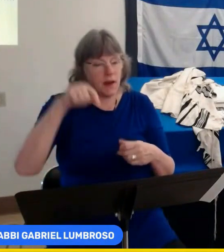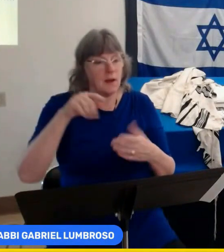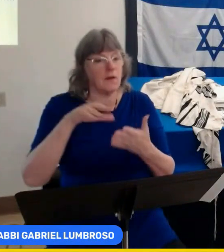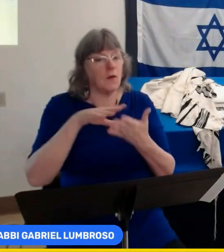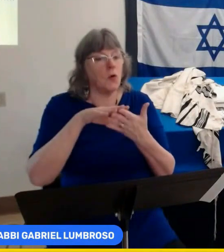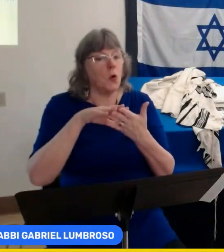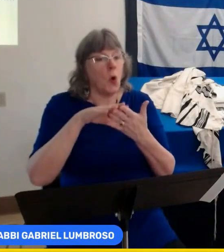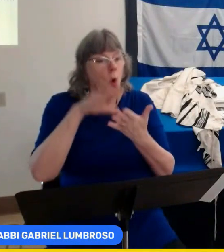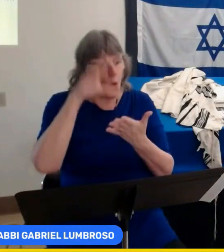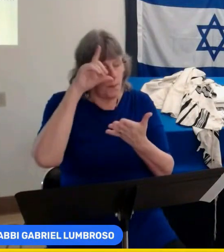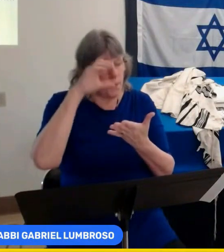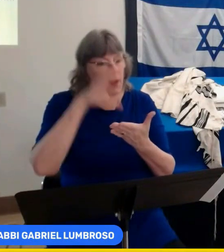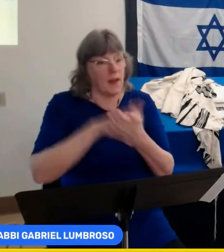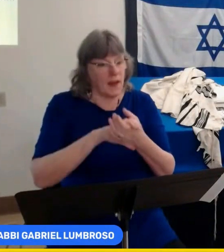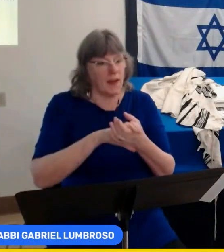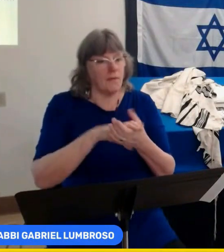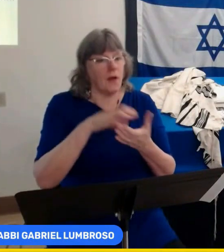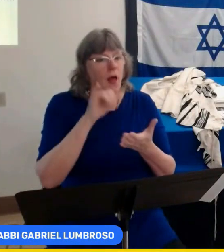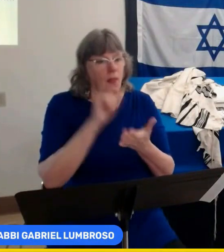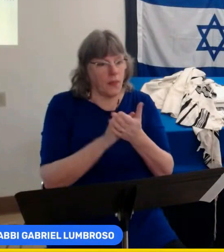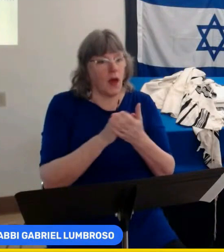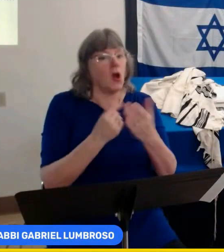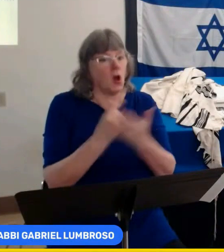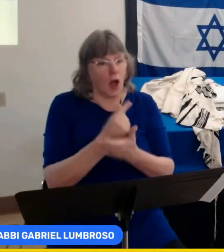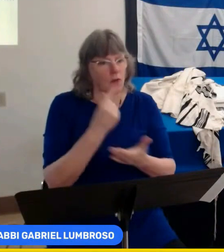have to remember. You know, so,